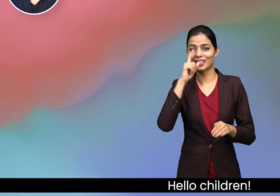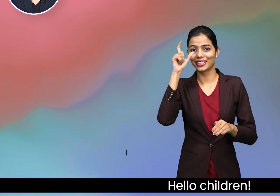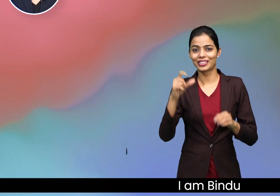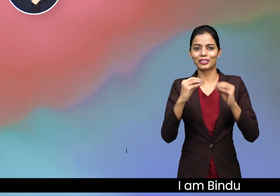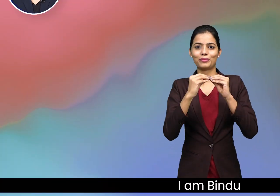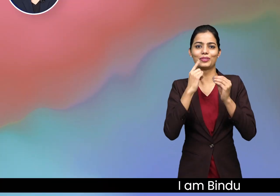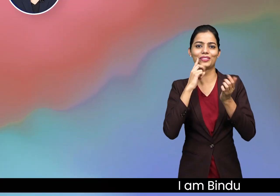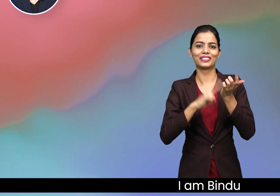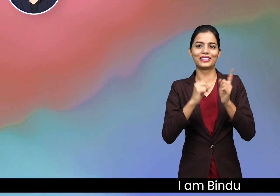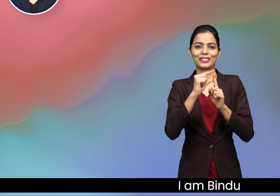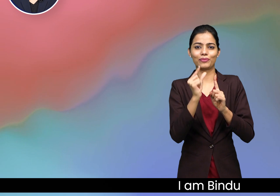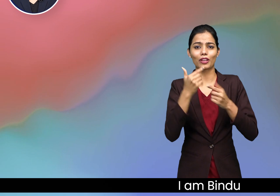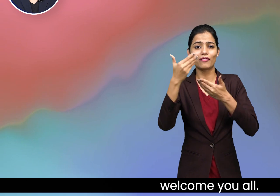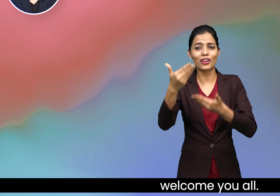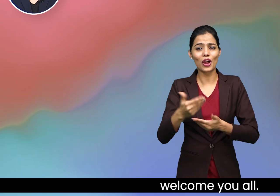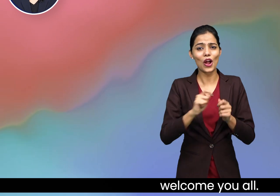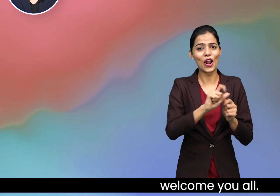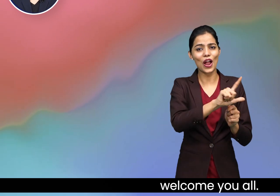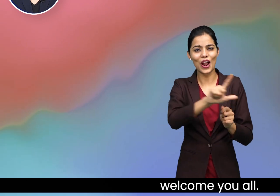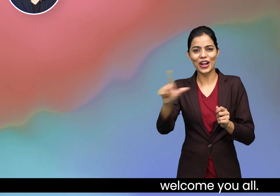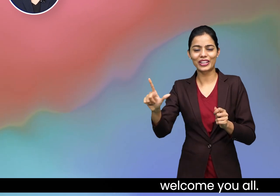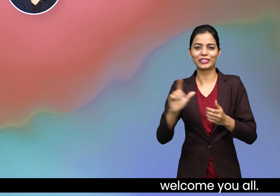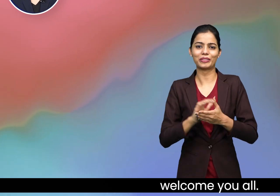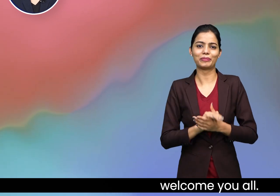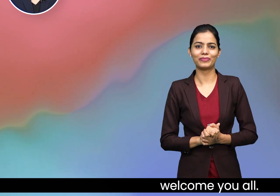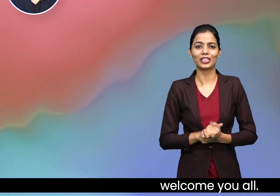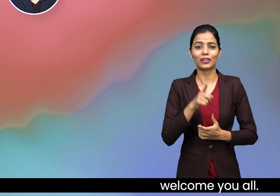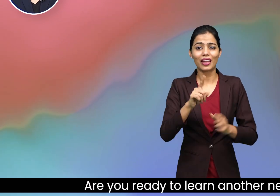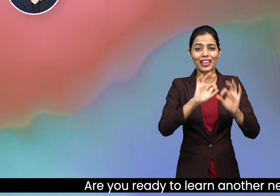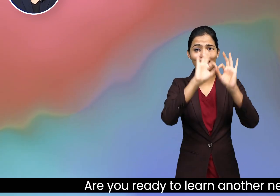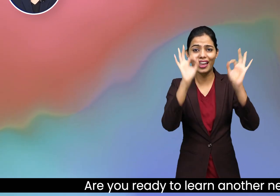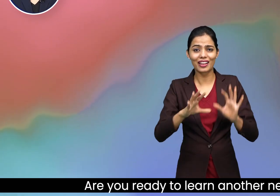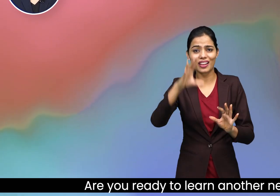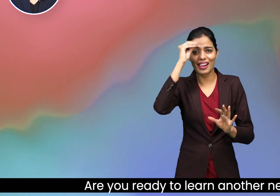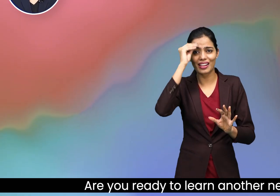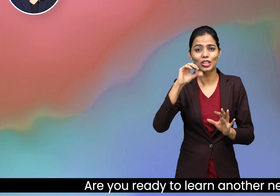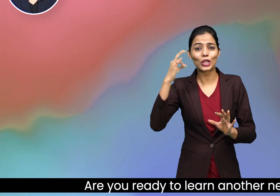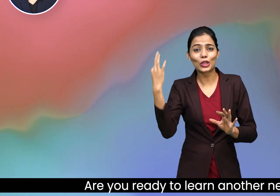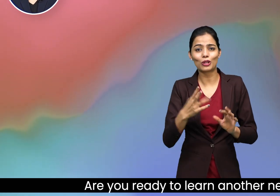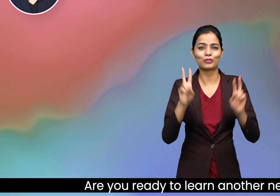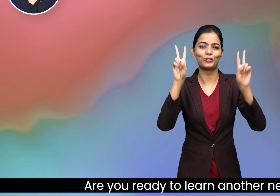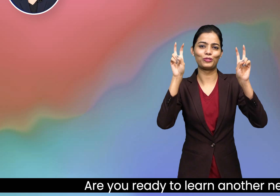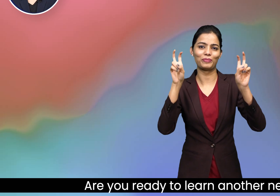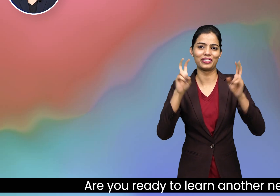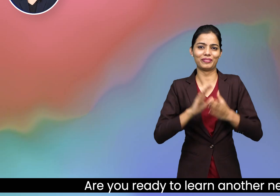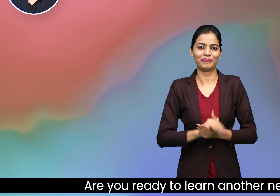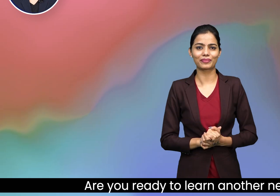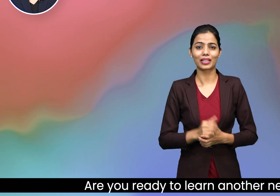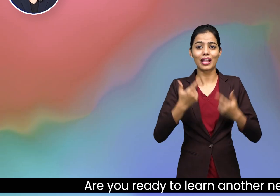children, I am Bindu. Welcome you all. Are you ready to learn another new